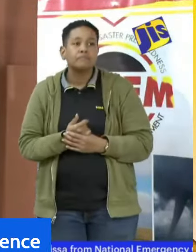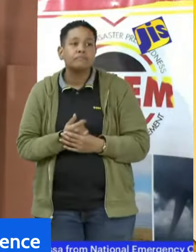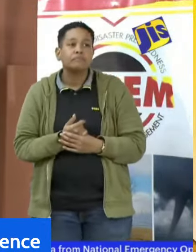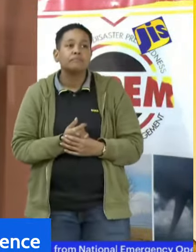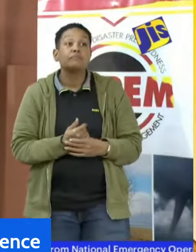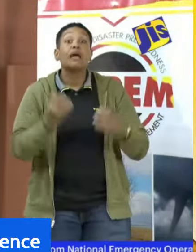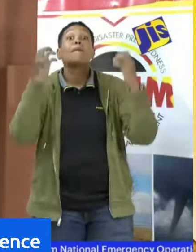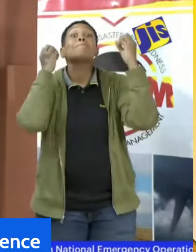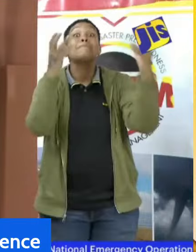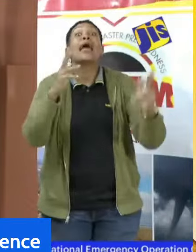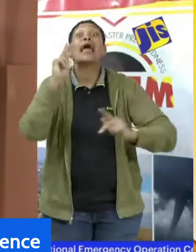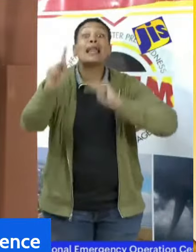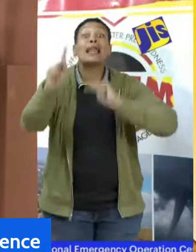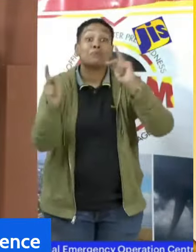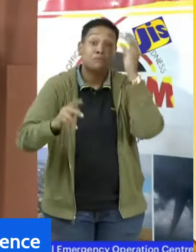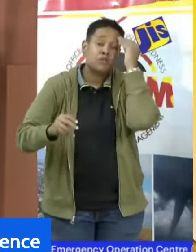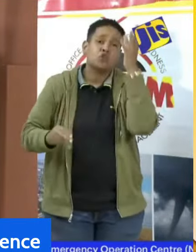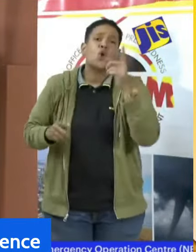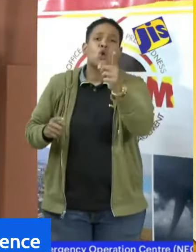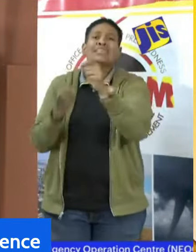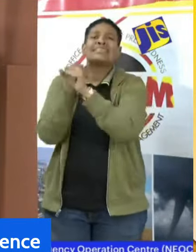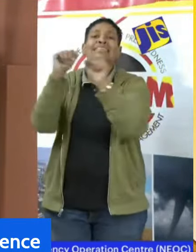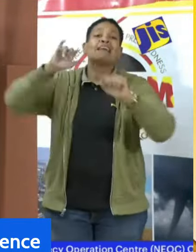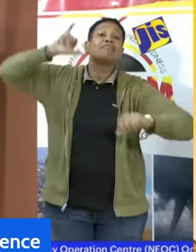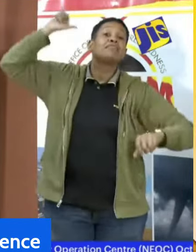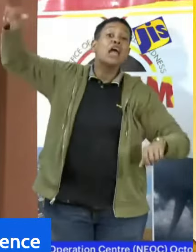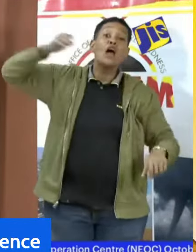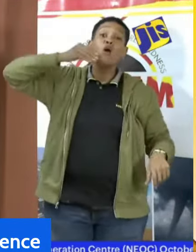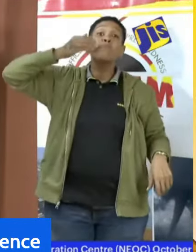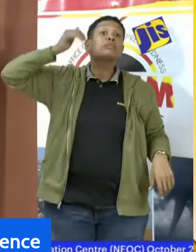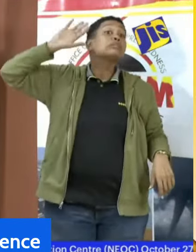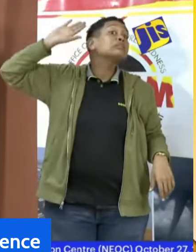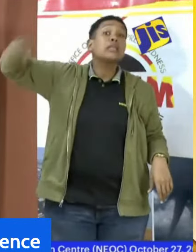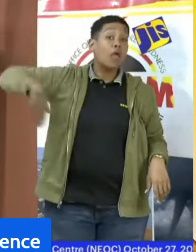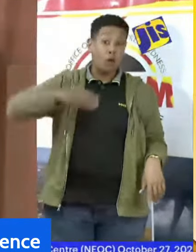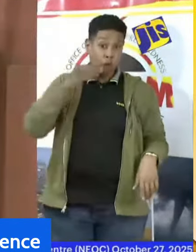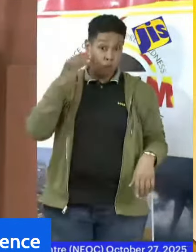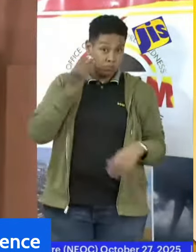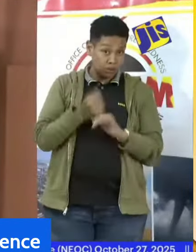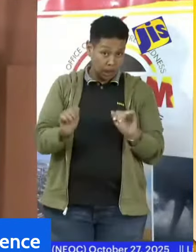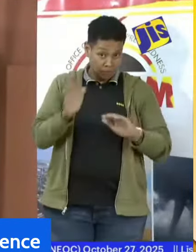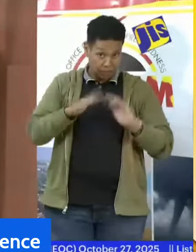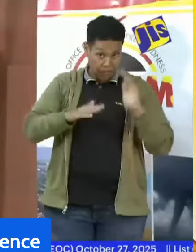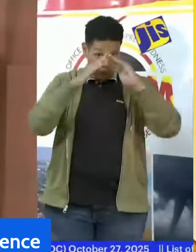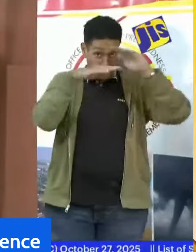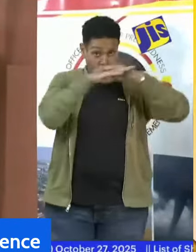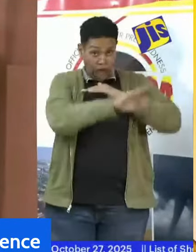And many people have been told that you are safer at home than in our